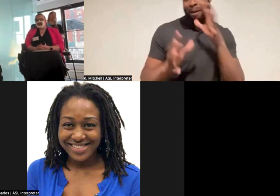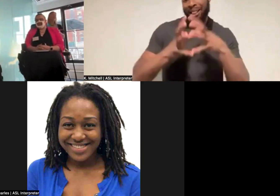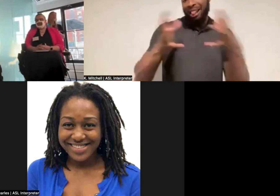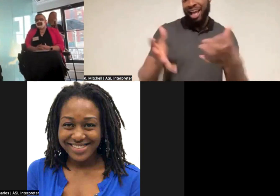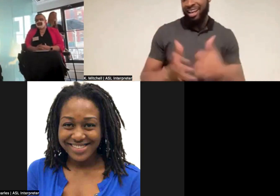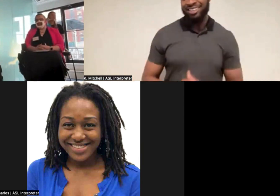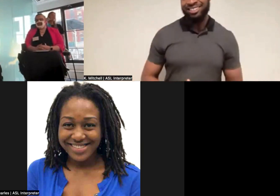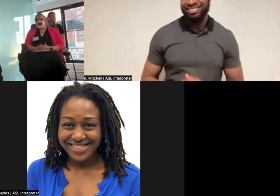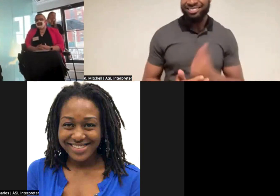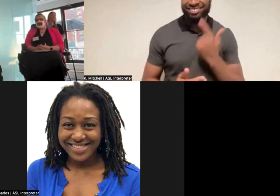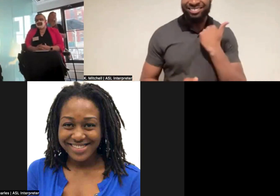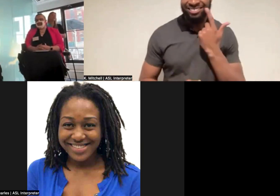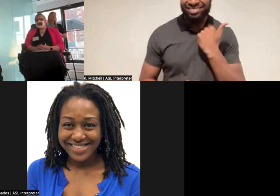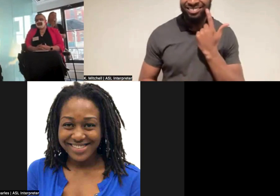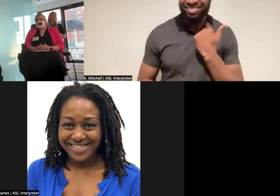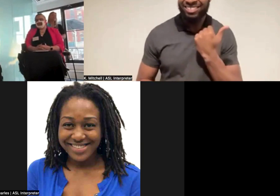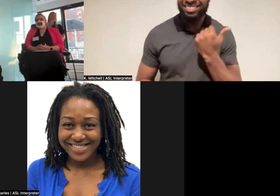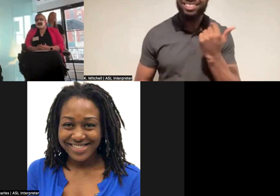think really it was,